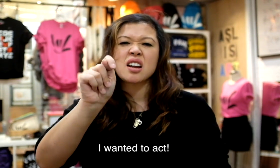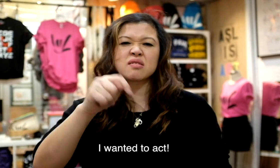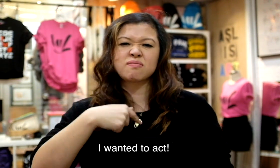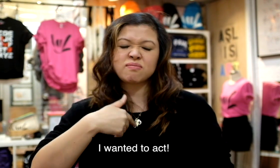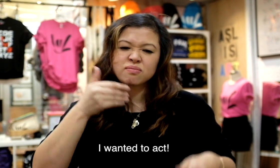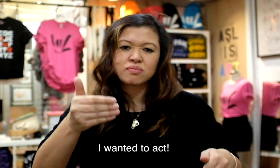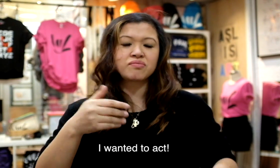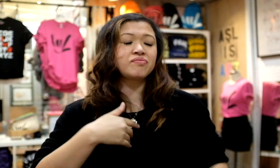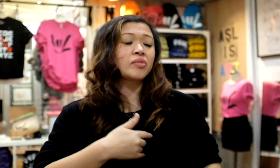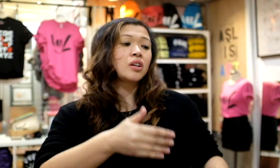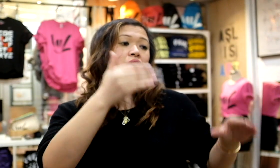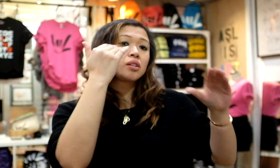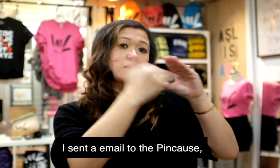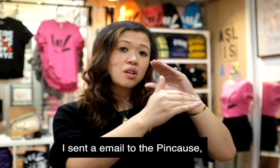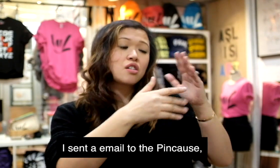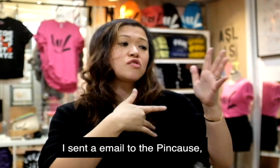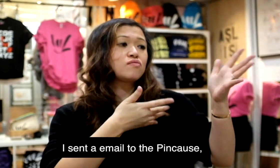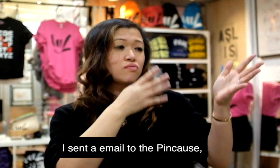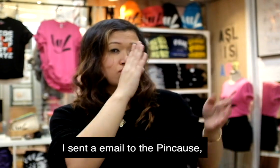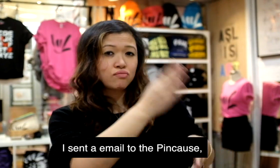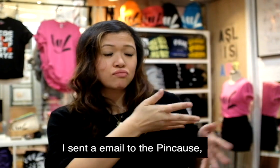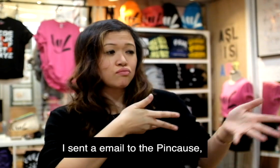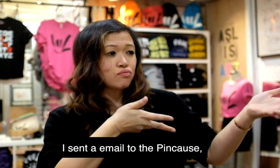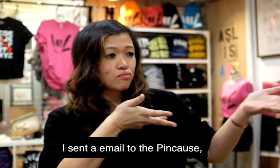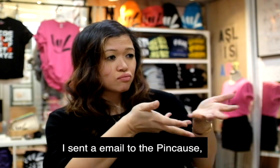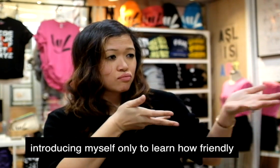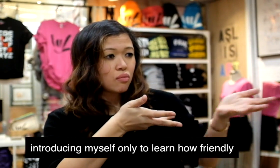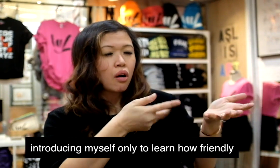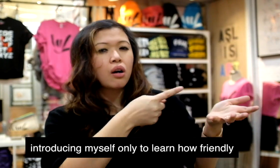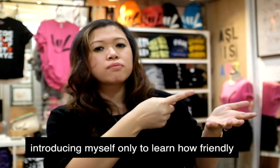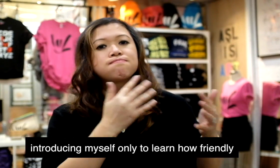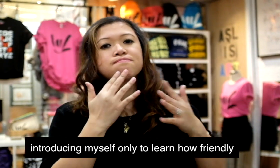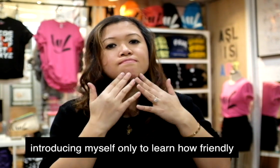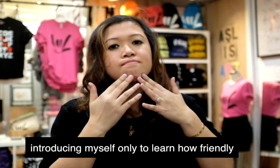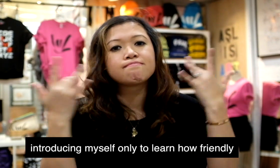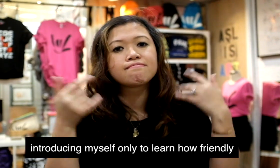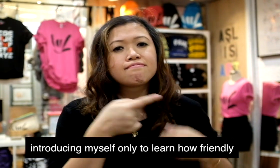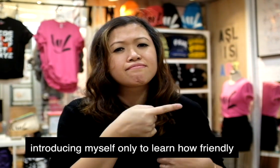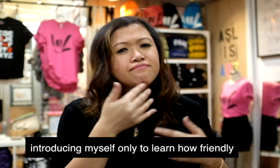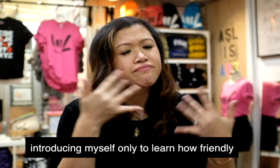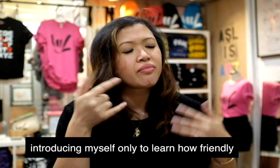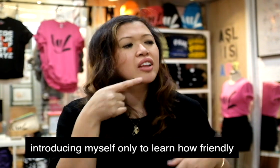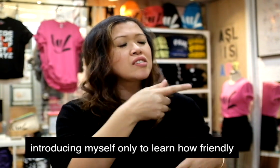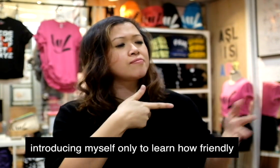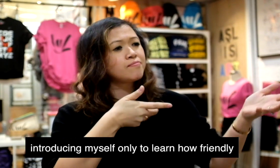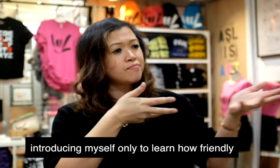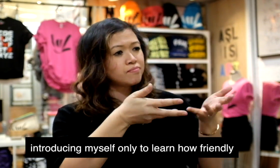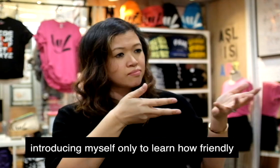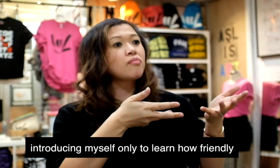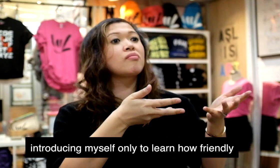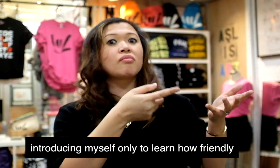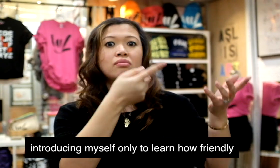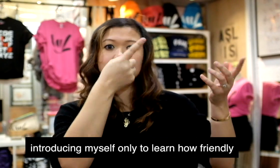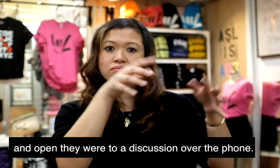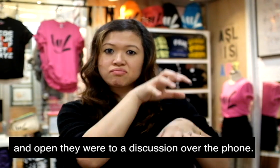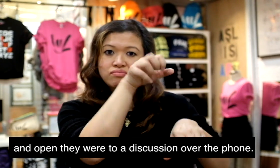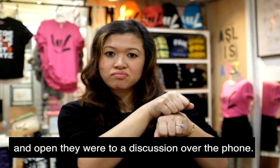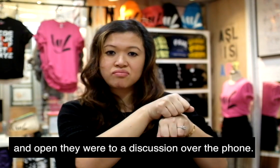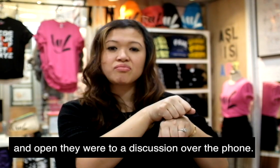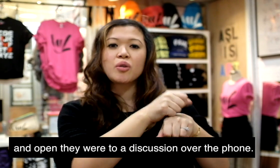ahead and wanted to act. So I sent an email off to Pincause. And I introduced myself, and they were very friendly. And they were